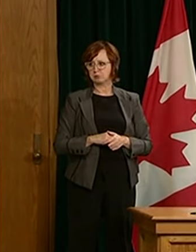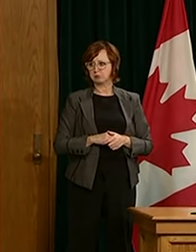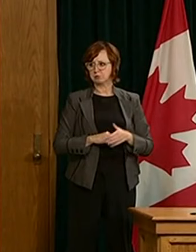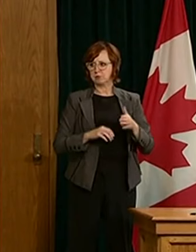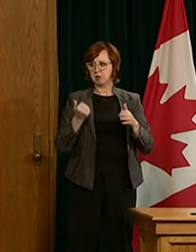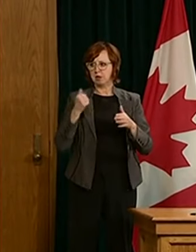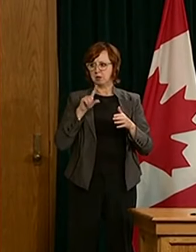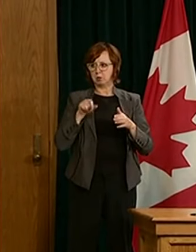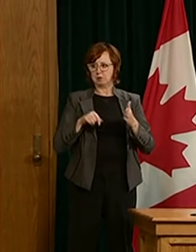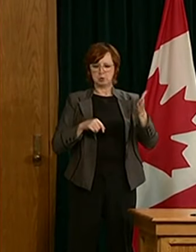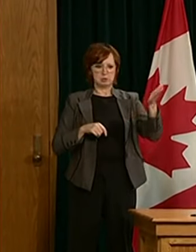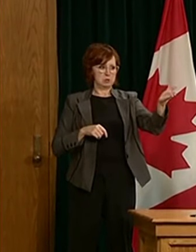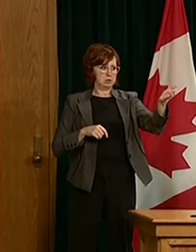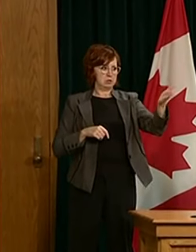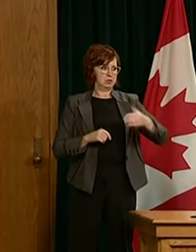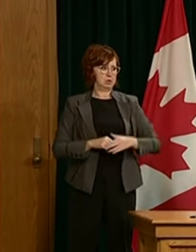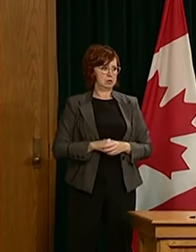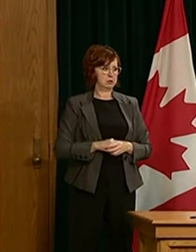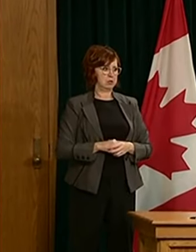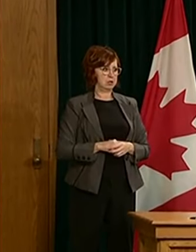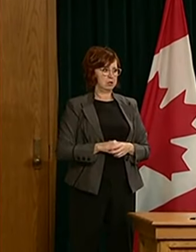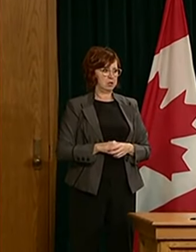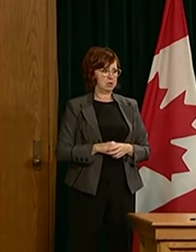There's another question in the room.